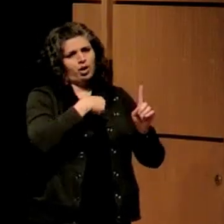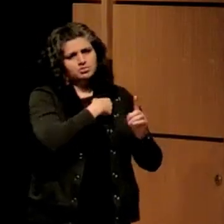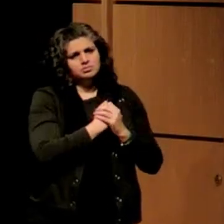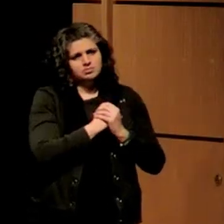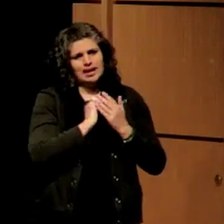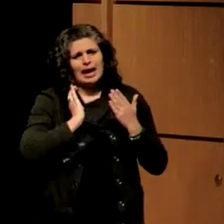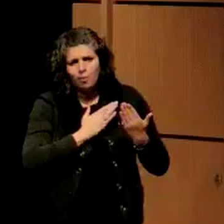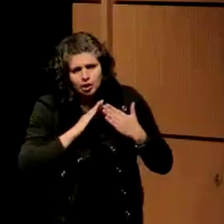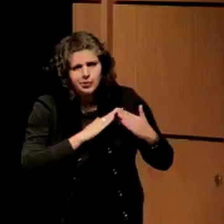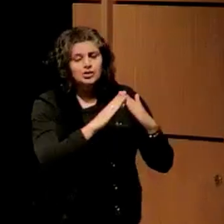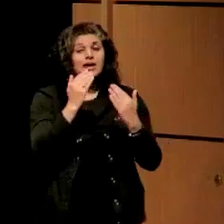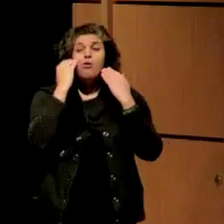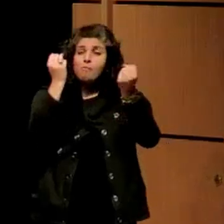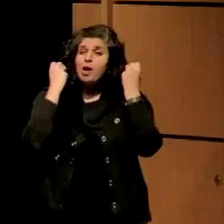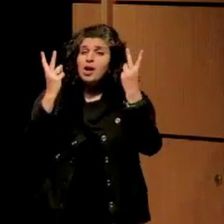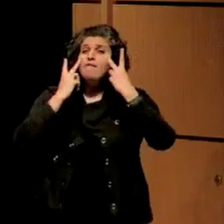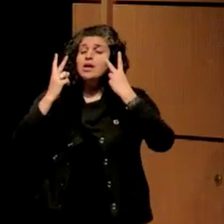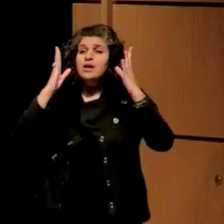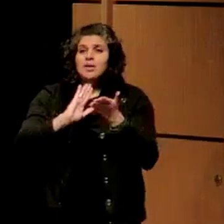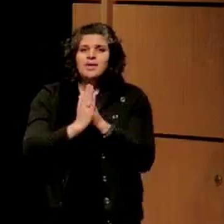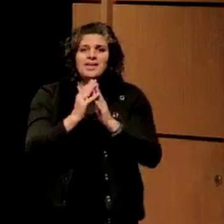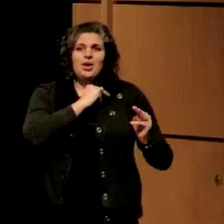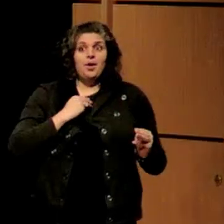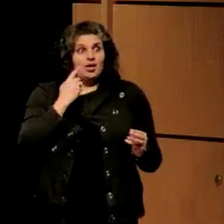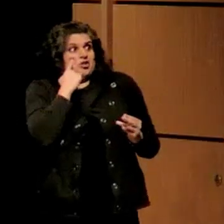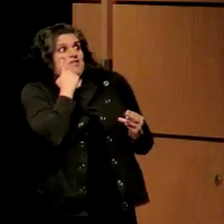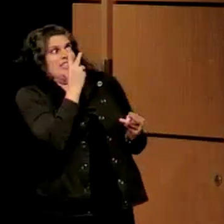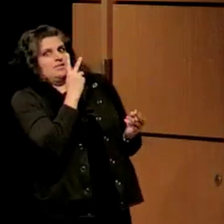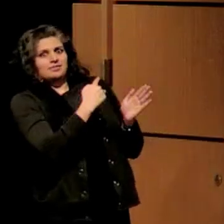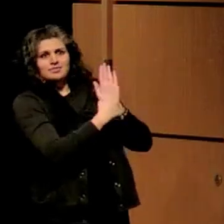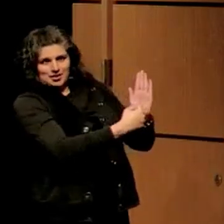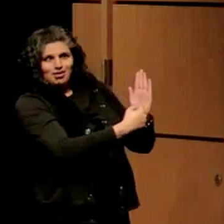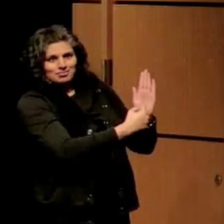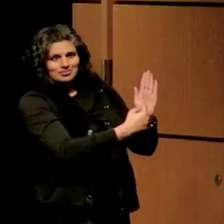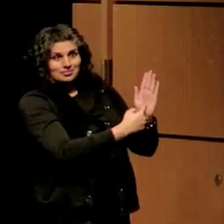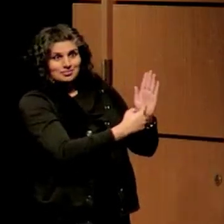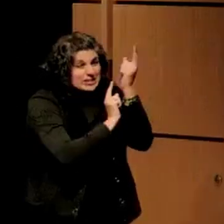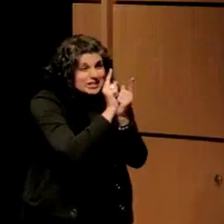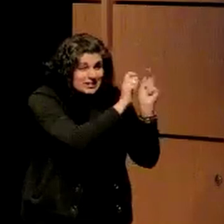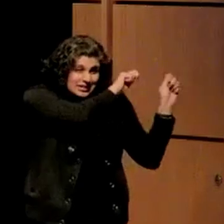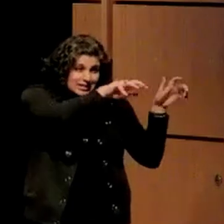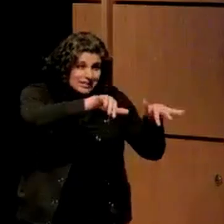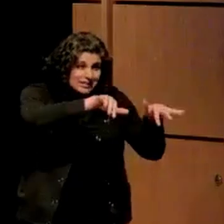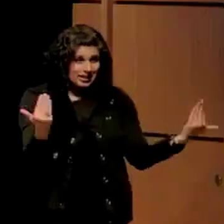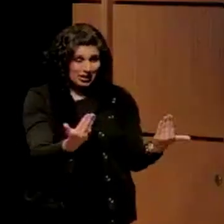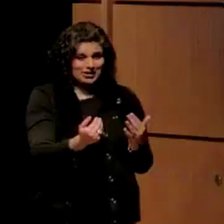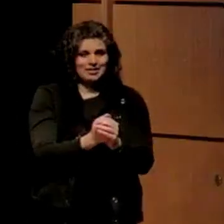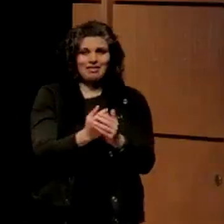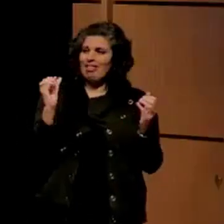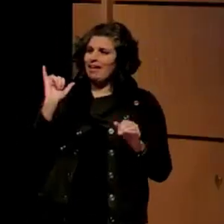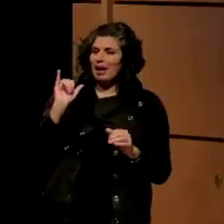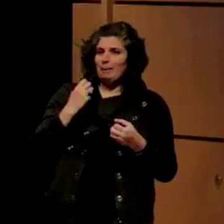And I know that many visitors became members to see these treasured works of art in person. Like many